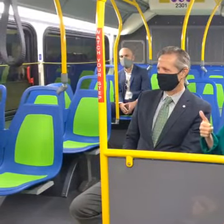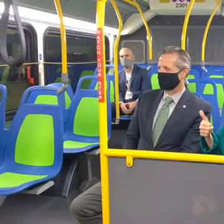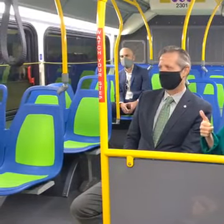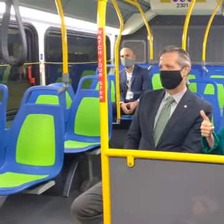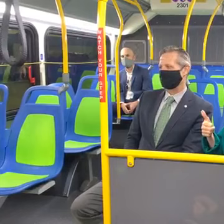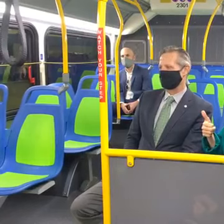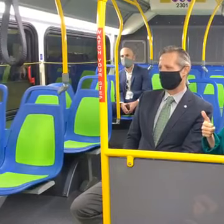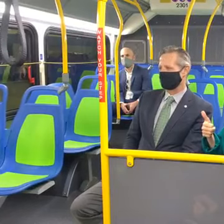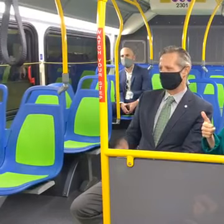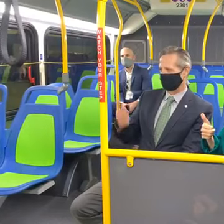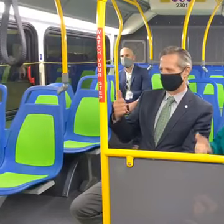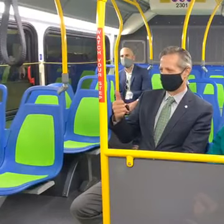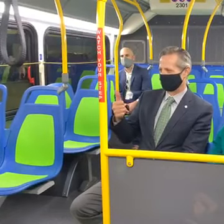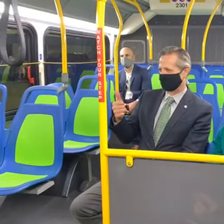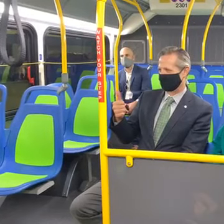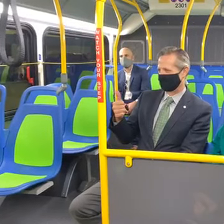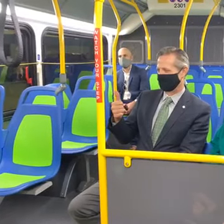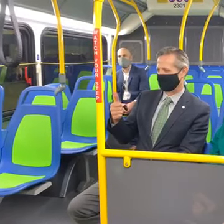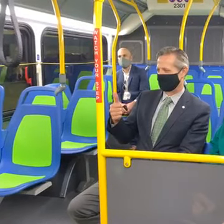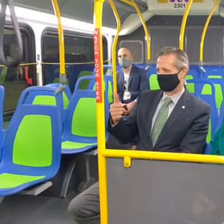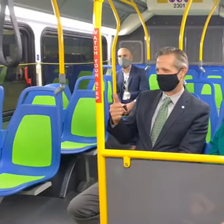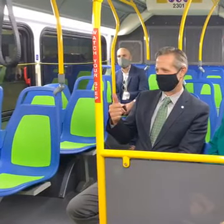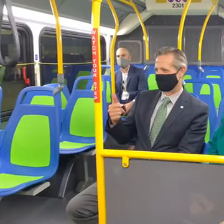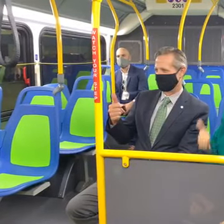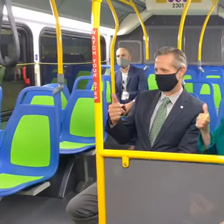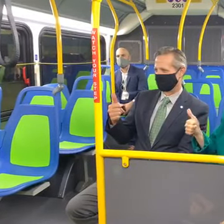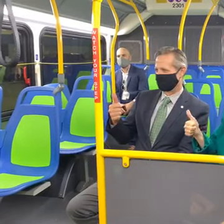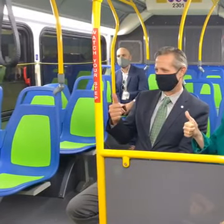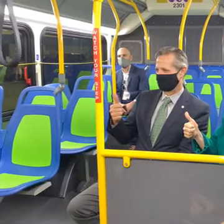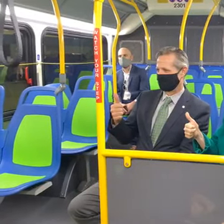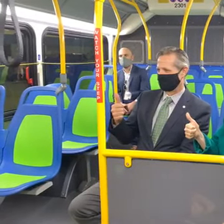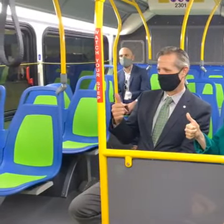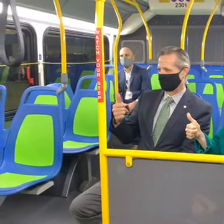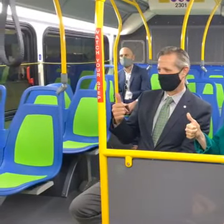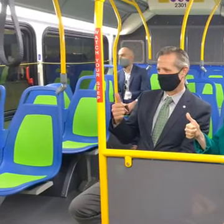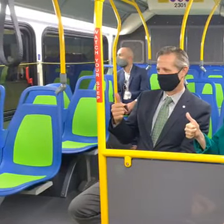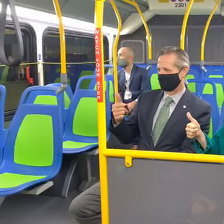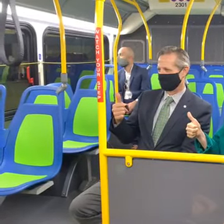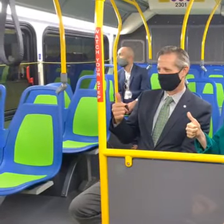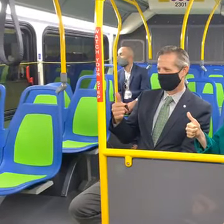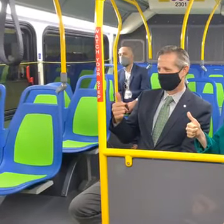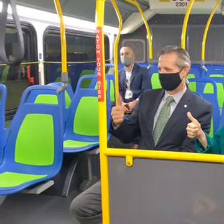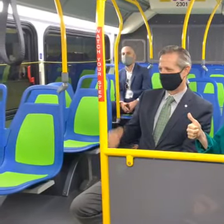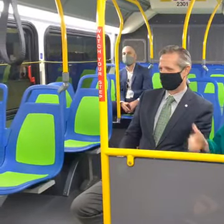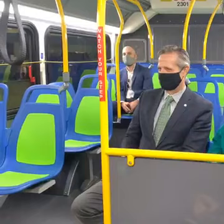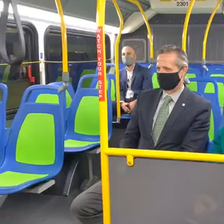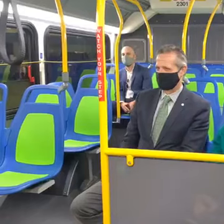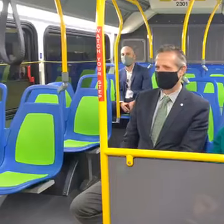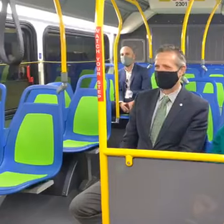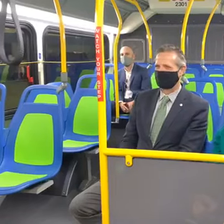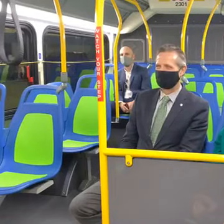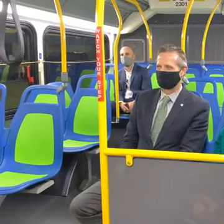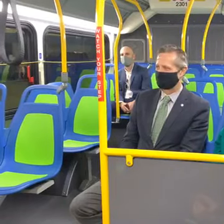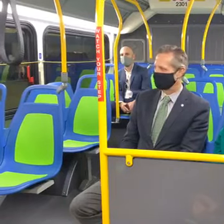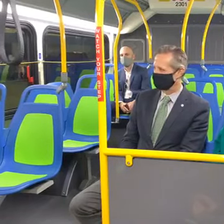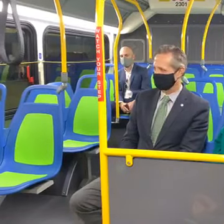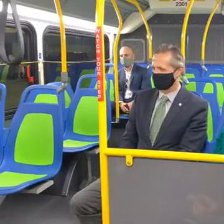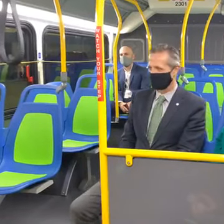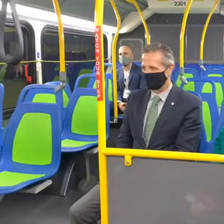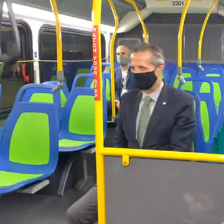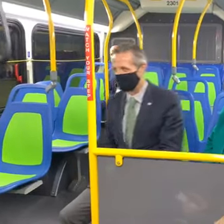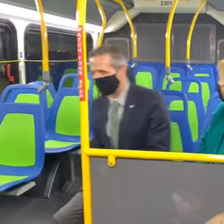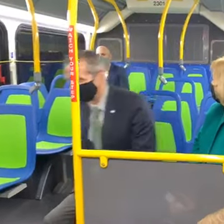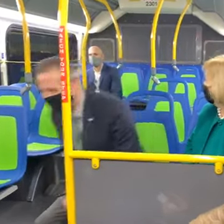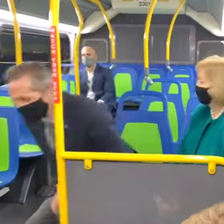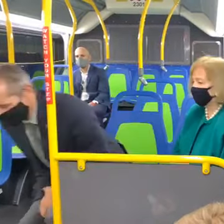Doors closing. Starting on June 1st, a valid fare or pass is Thank you, required guys. to That's ride awesome. Metro Aren't they bus beautiful? They're